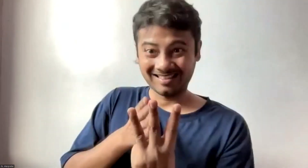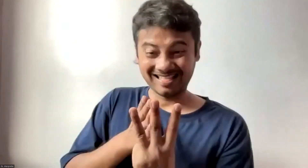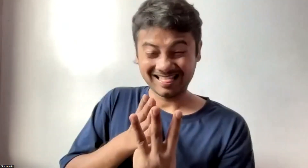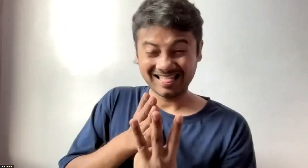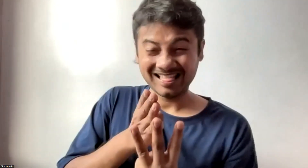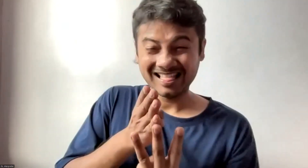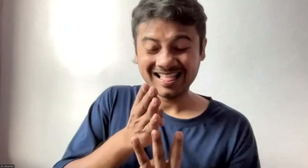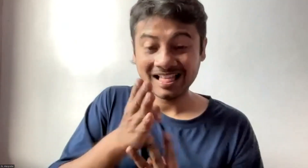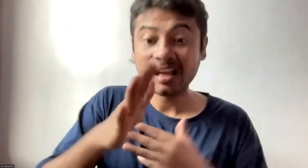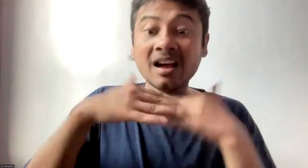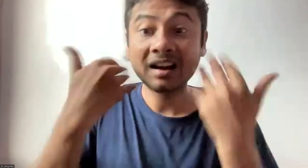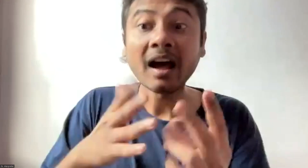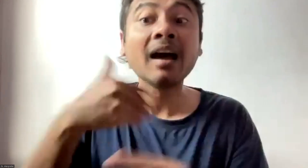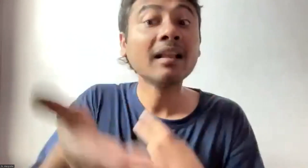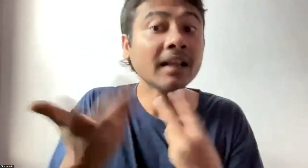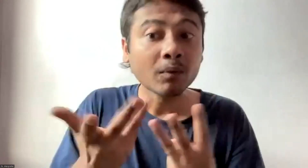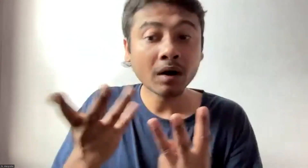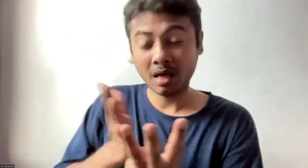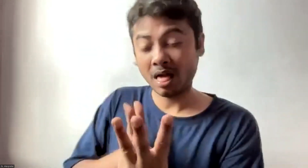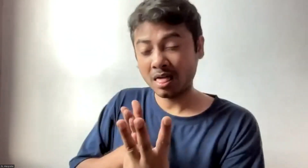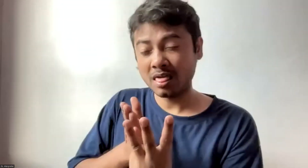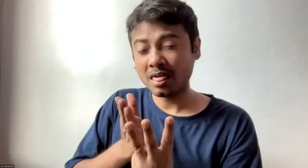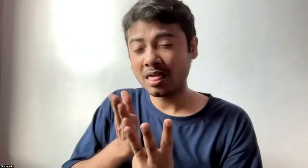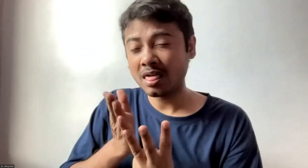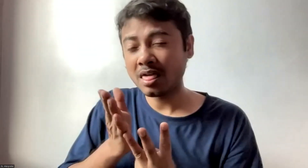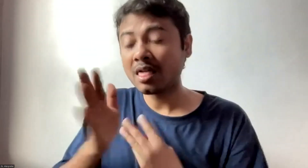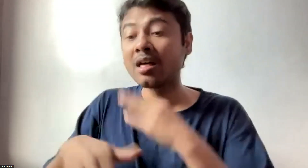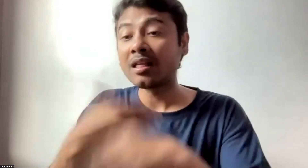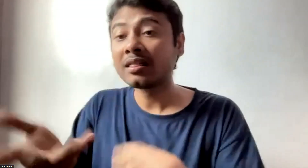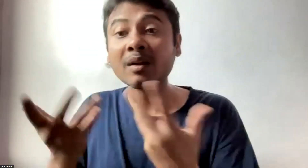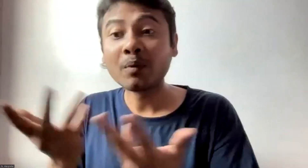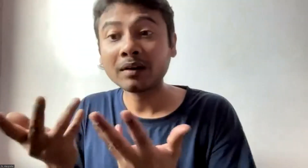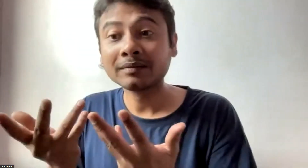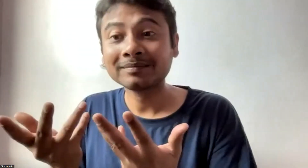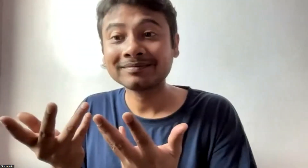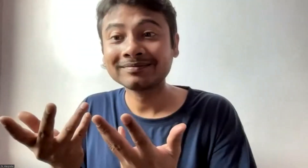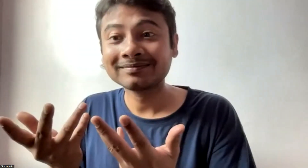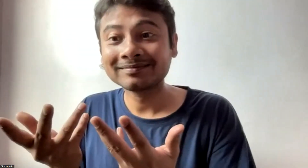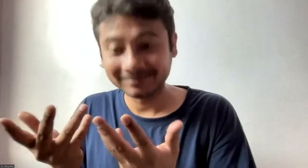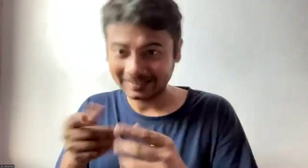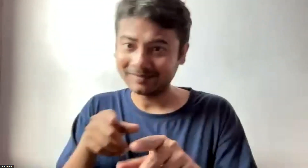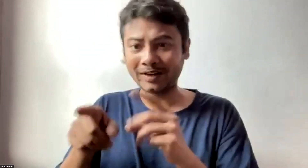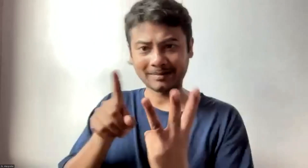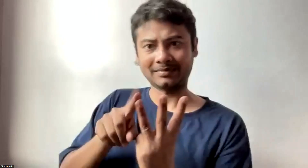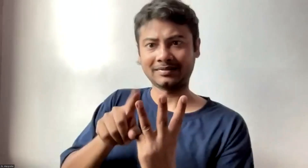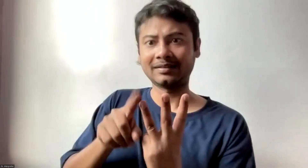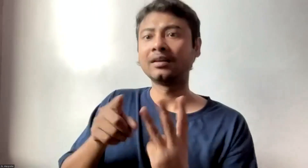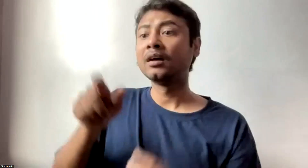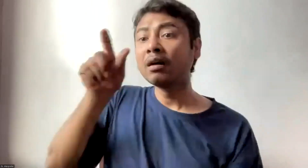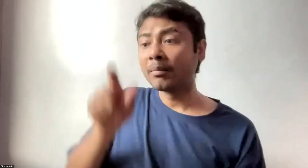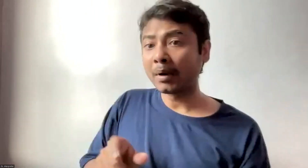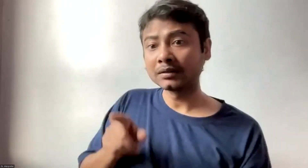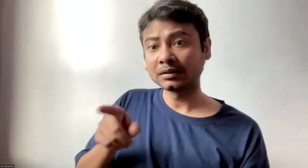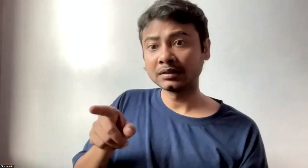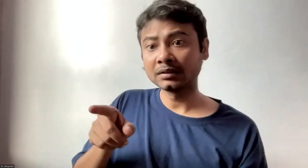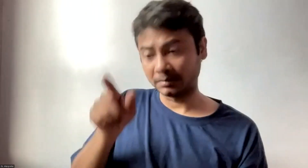and shouting at my partner. I'm lazy. I don't want even to go to office. What do you think when that person dies? Will he